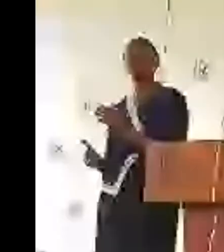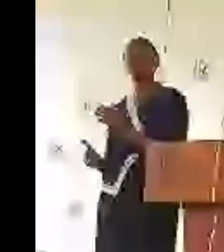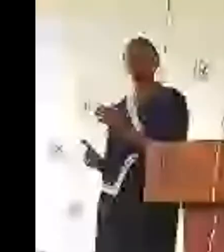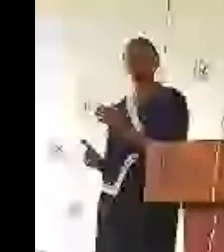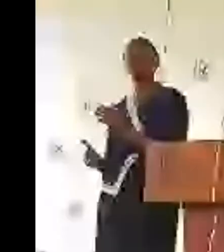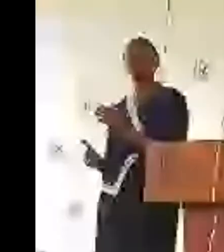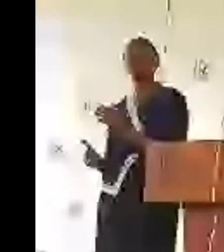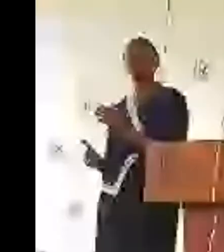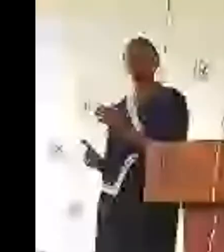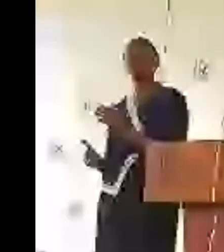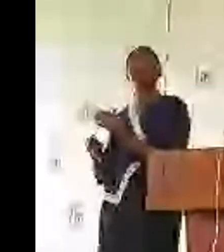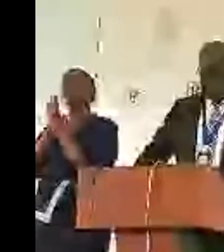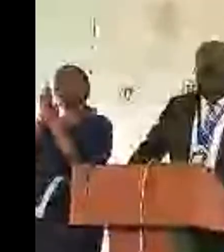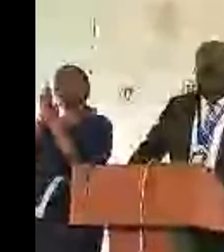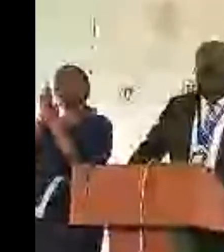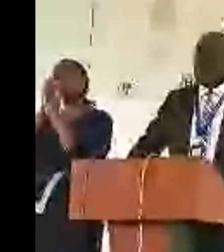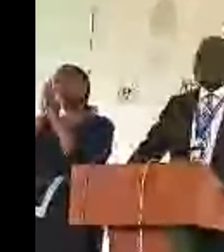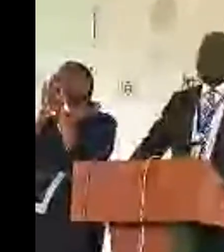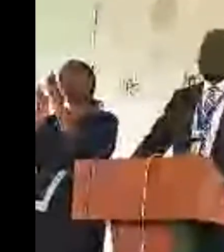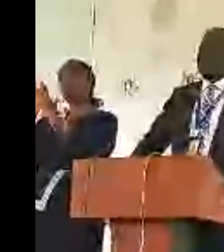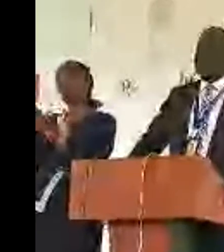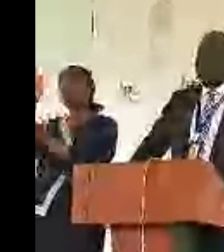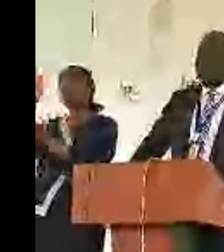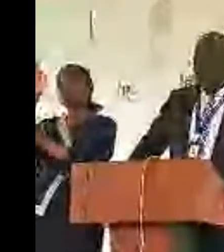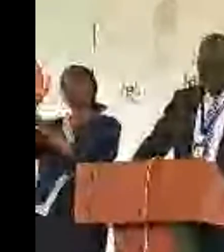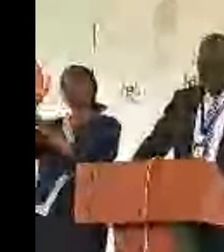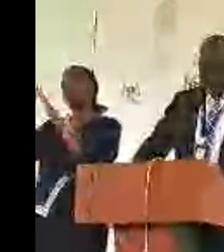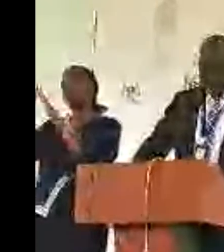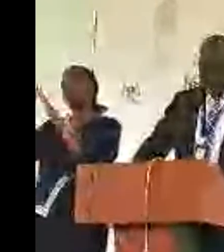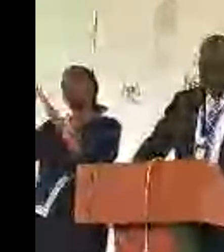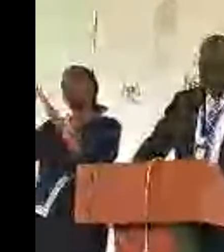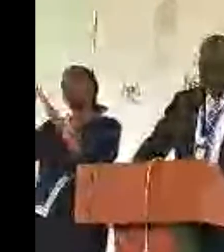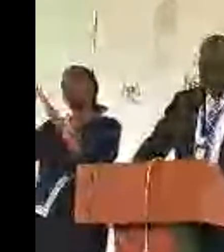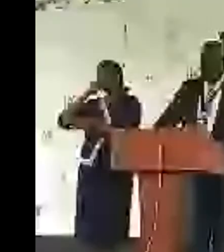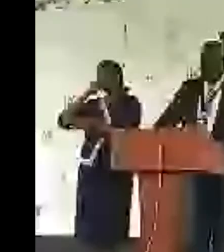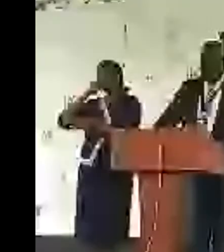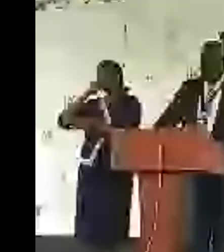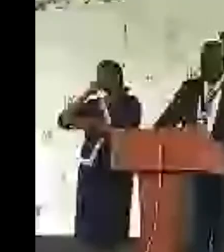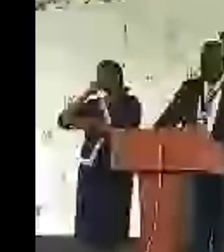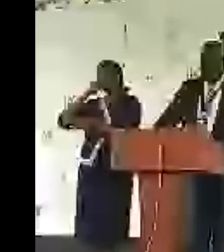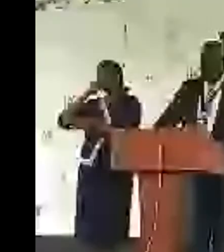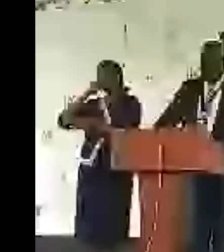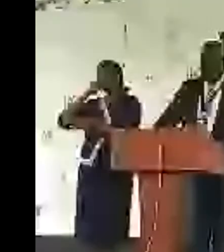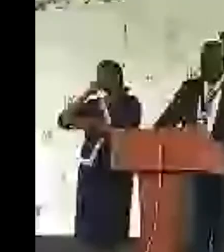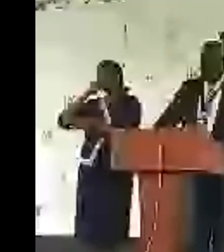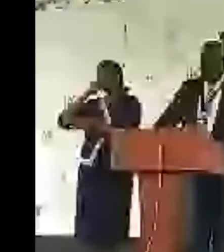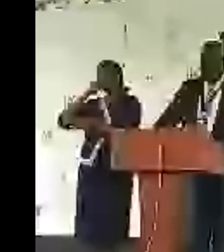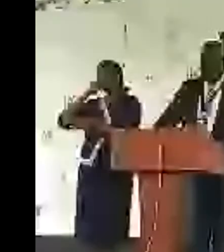our